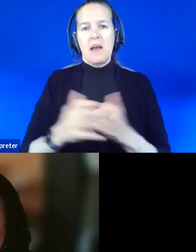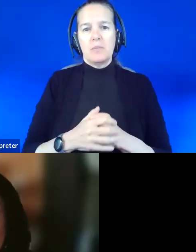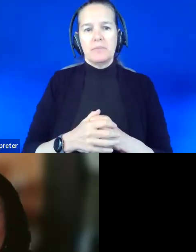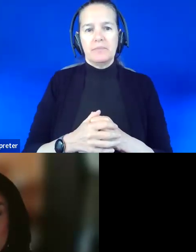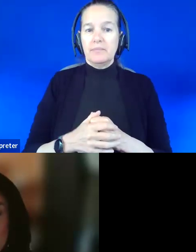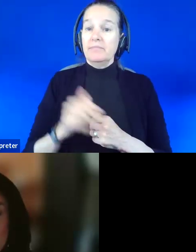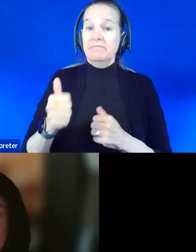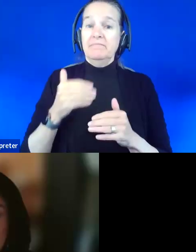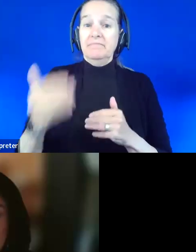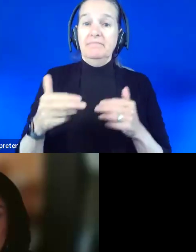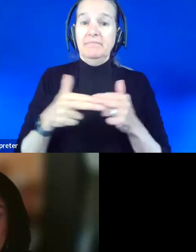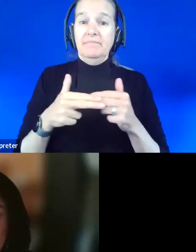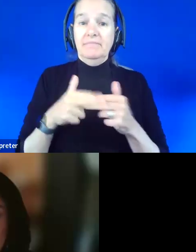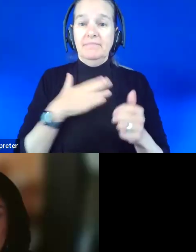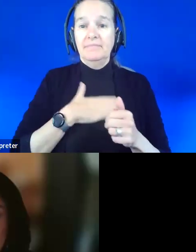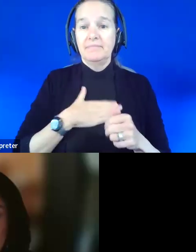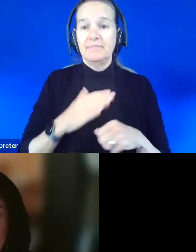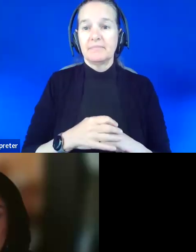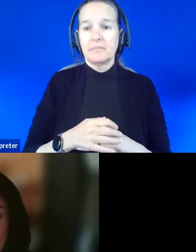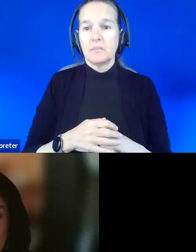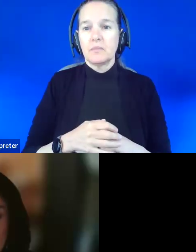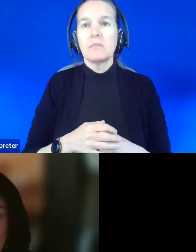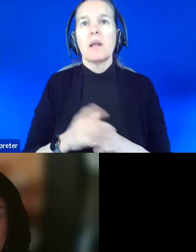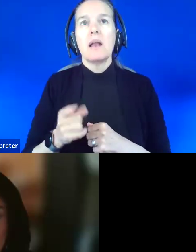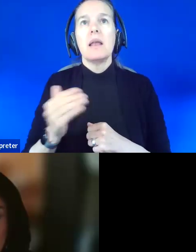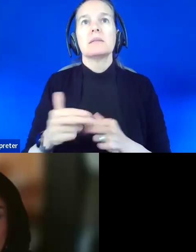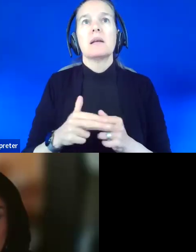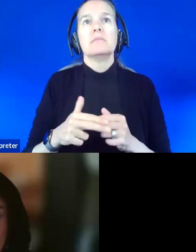Next slide, please. Yeah, we can go to the next slide.